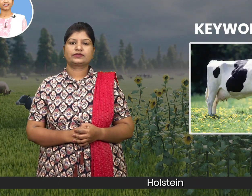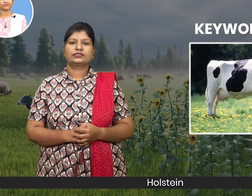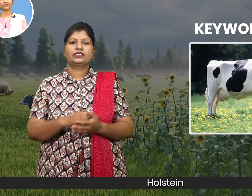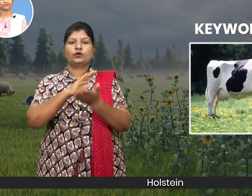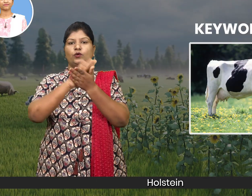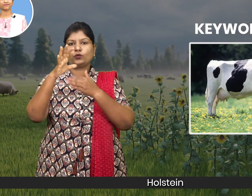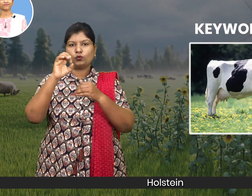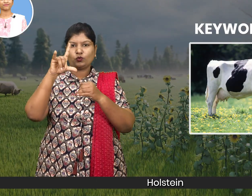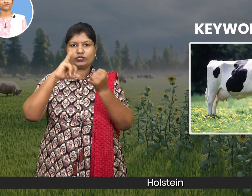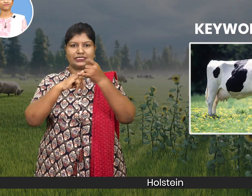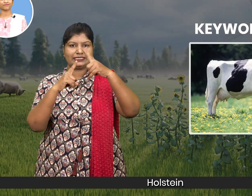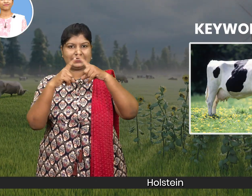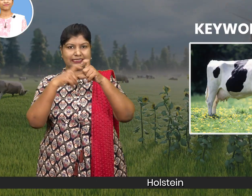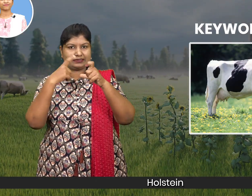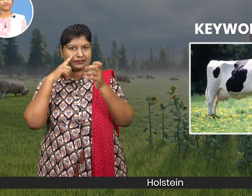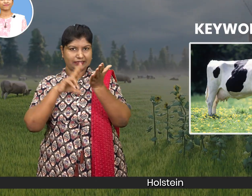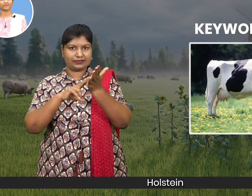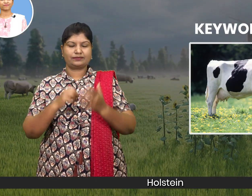Holstein,